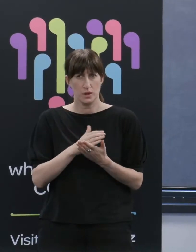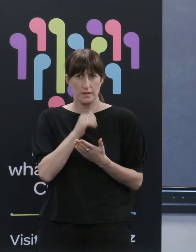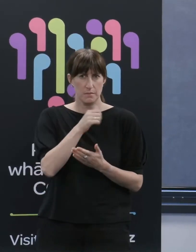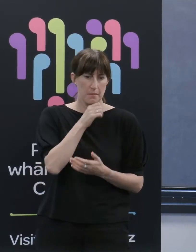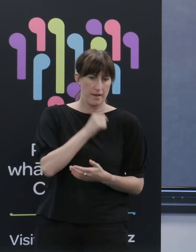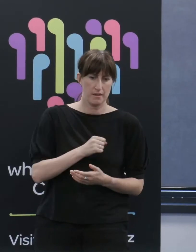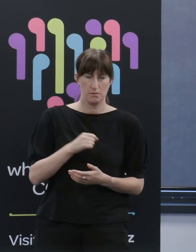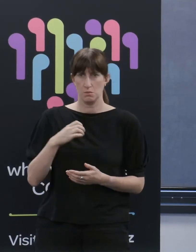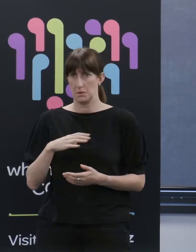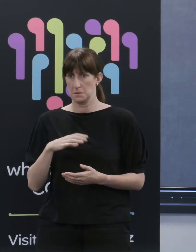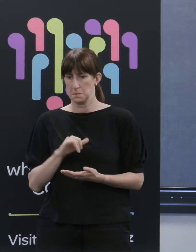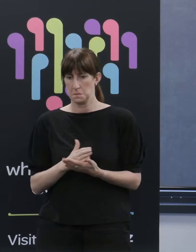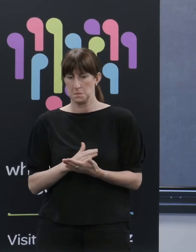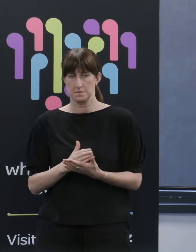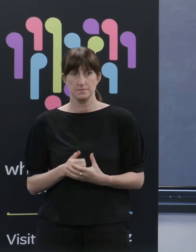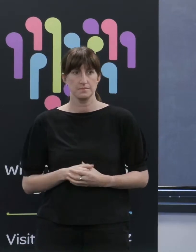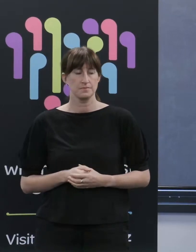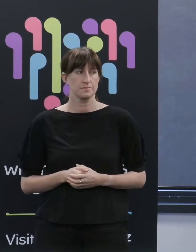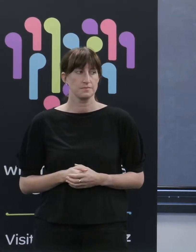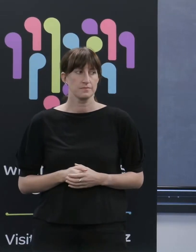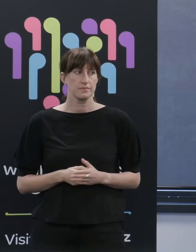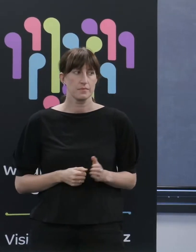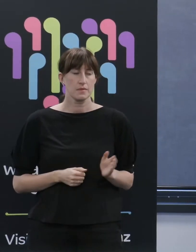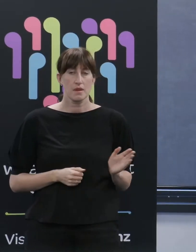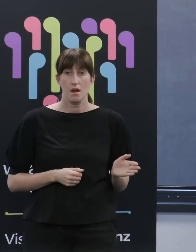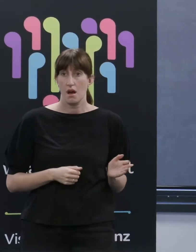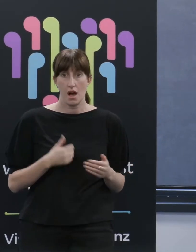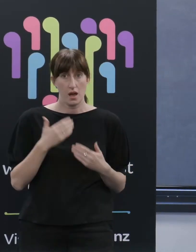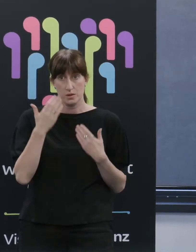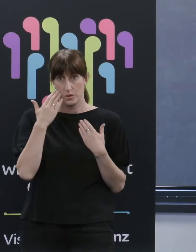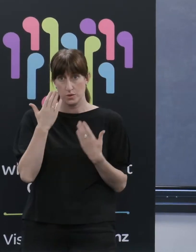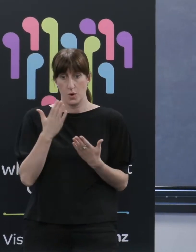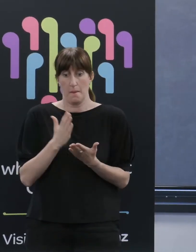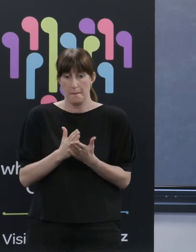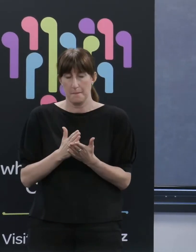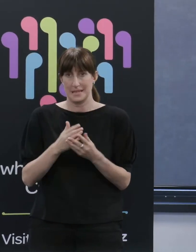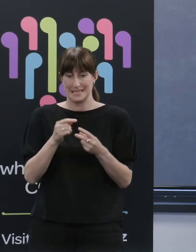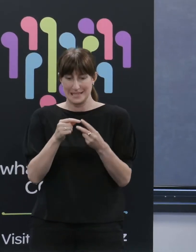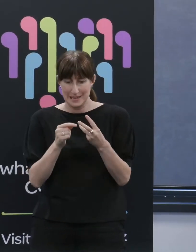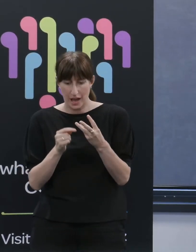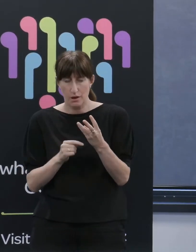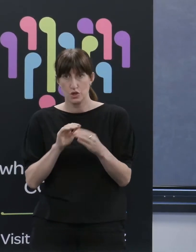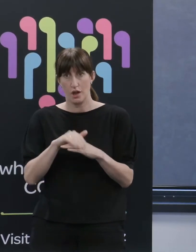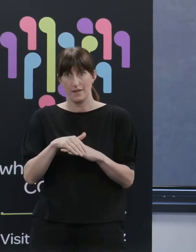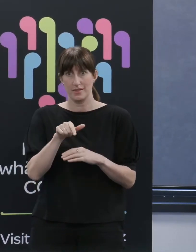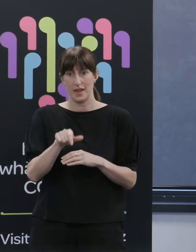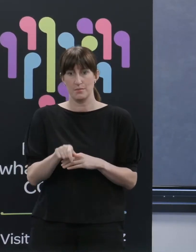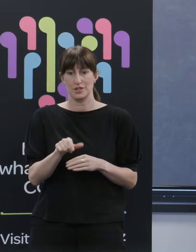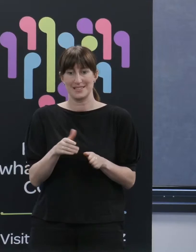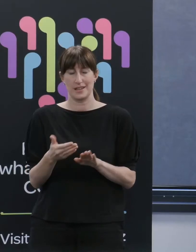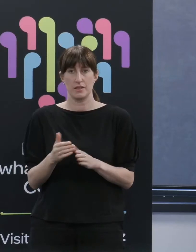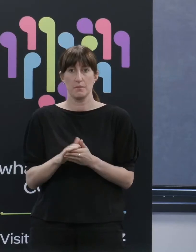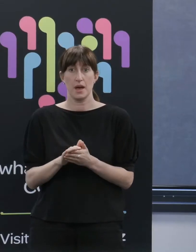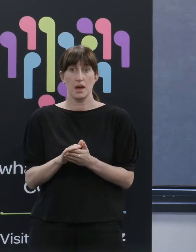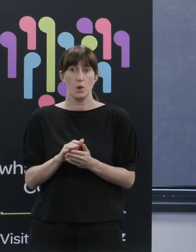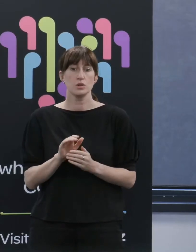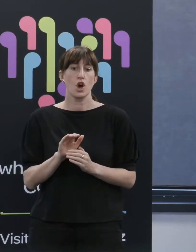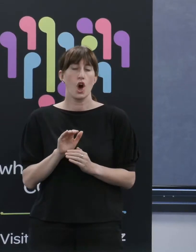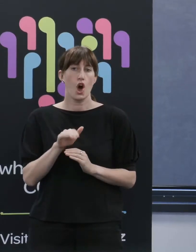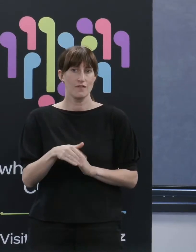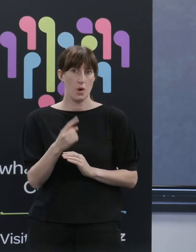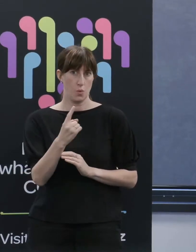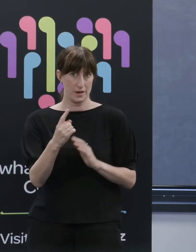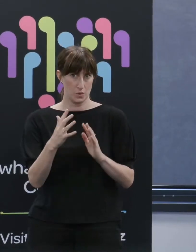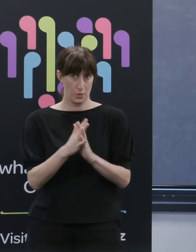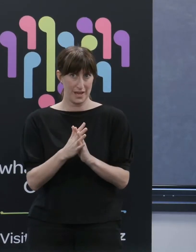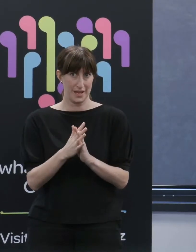of the individual. I don't have the exact detail, but it was over a week. What I would say is, of course, this